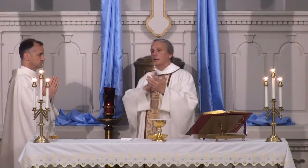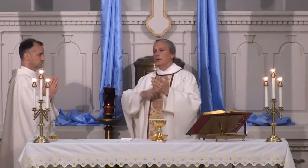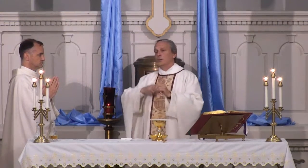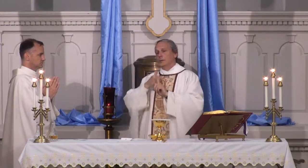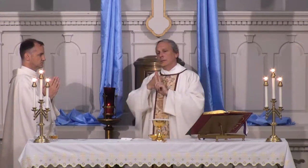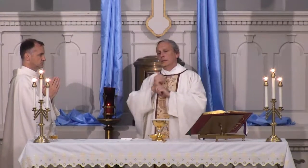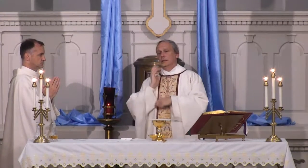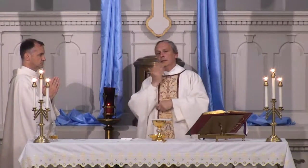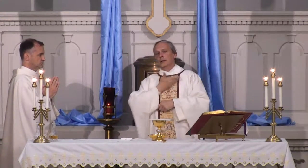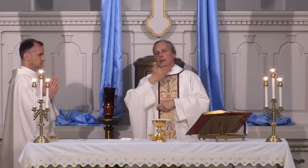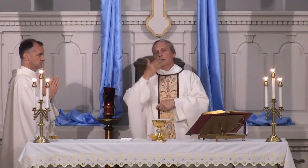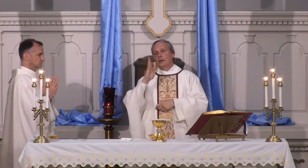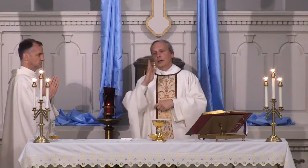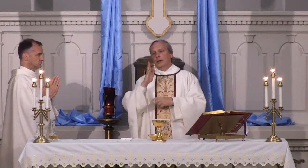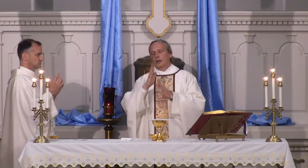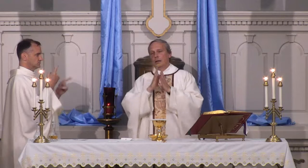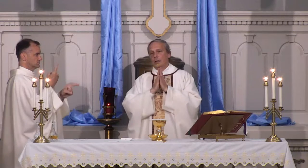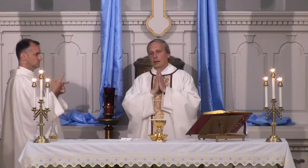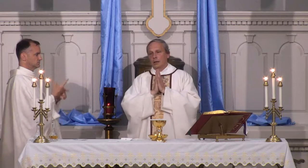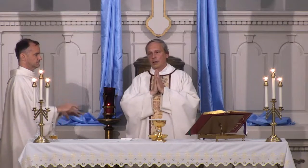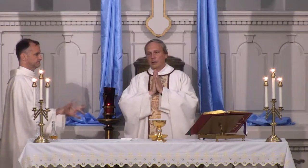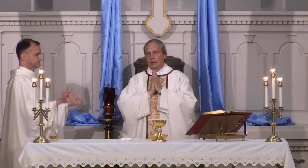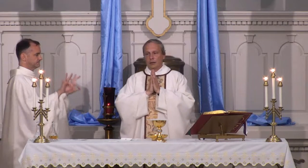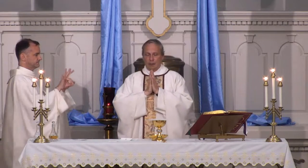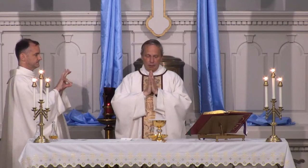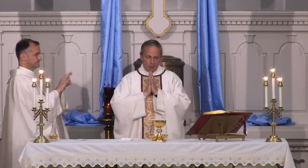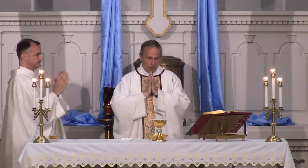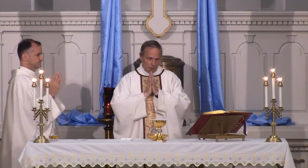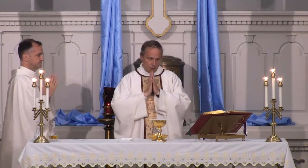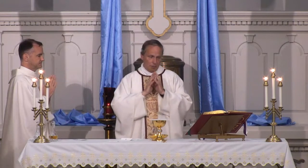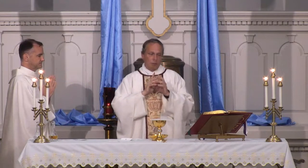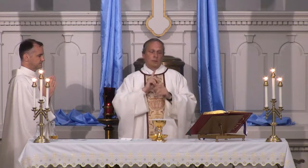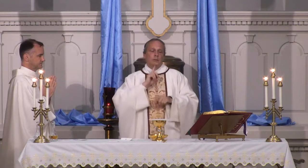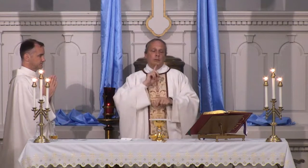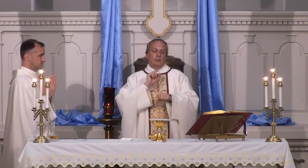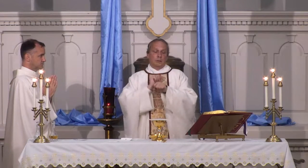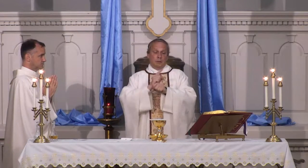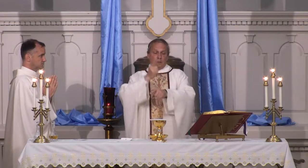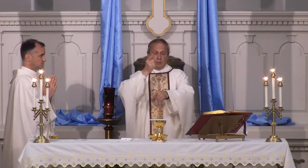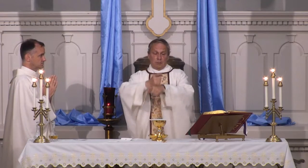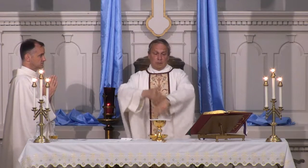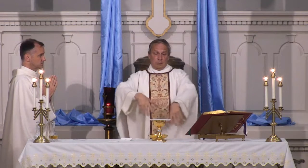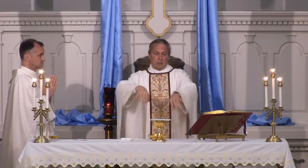give thanks to the Lord our God. It is right and just.